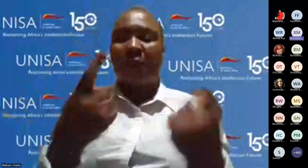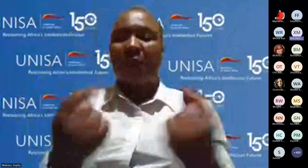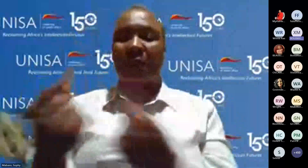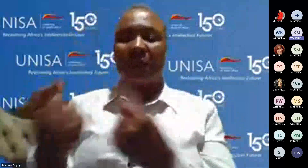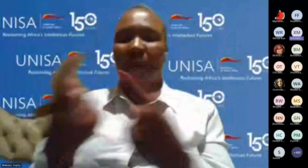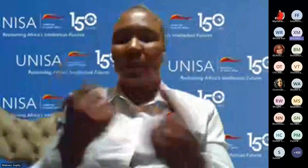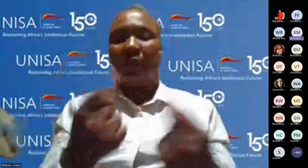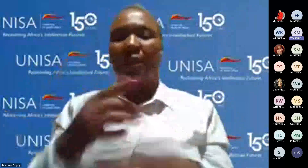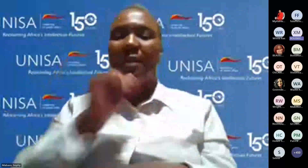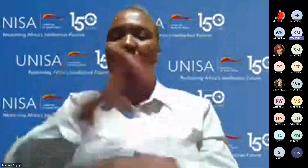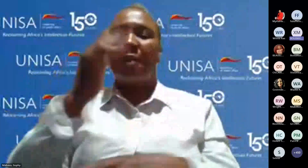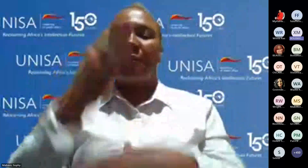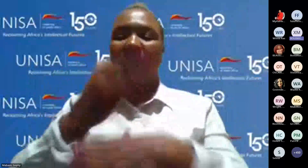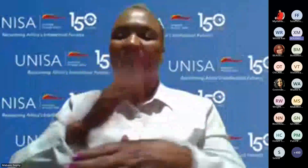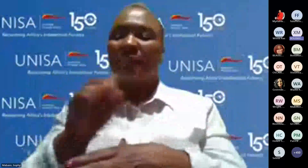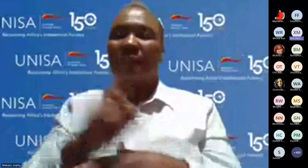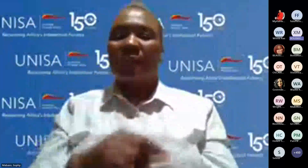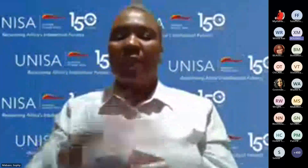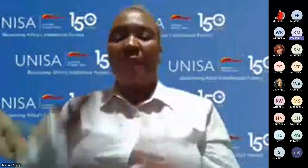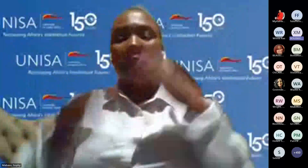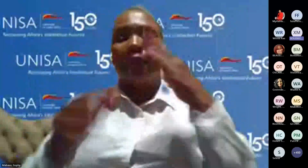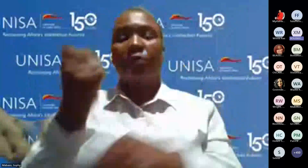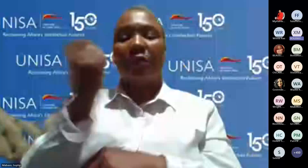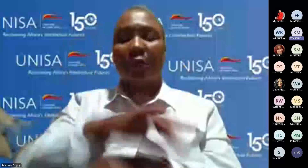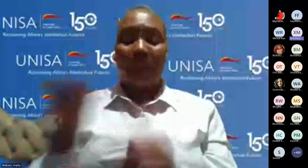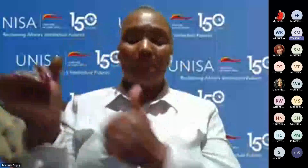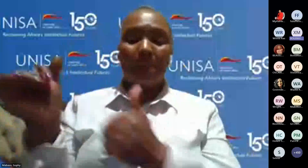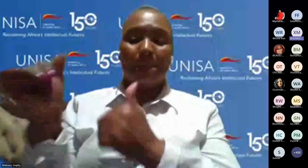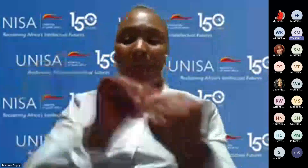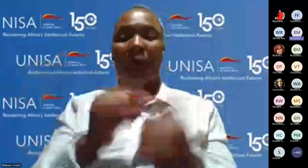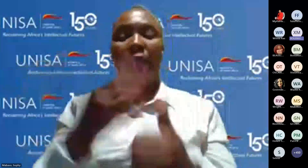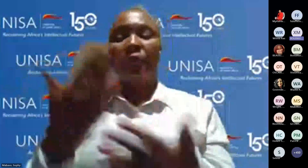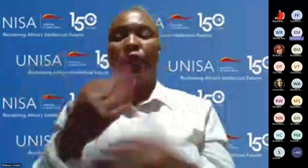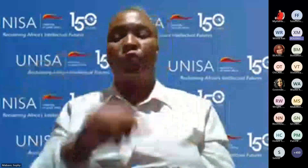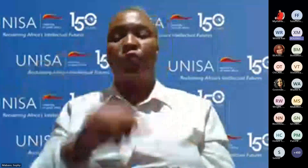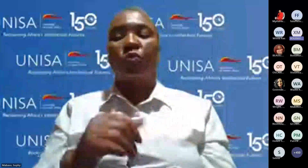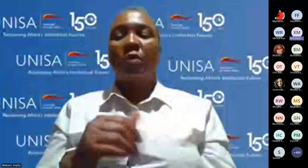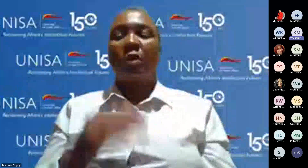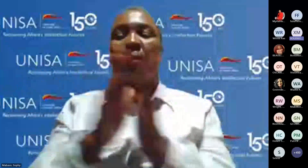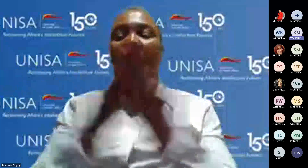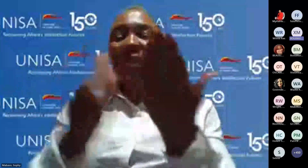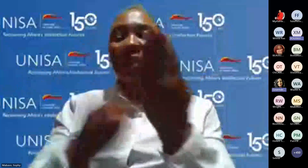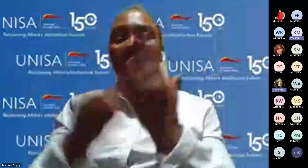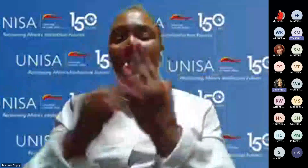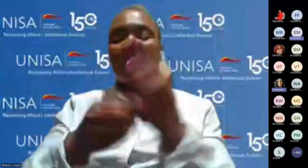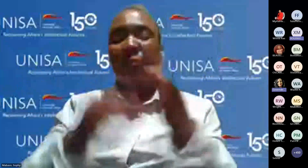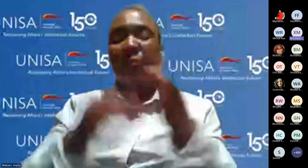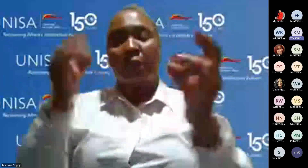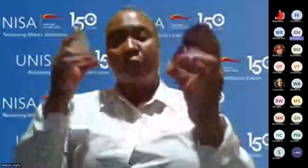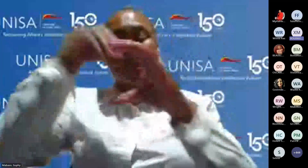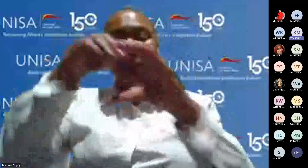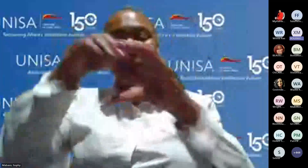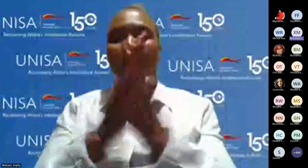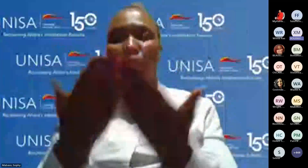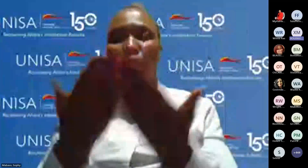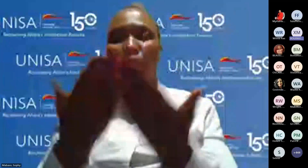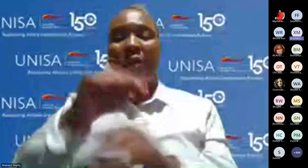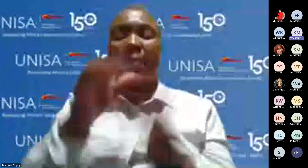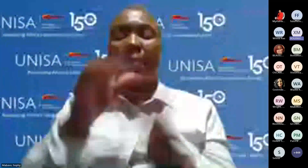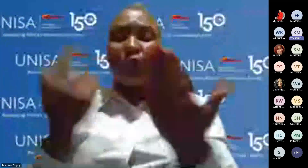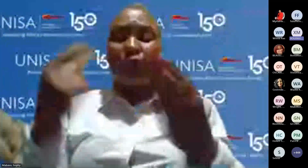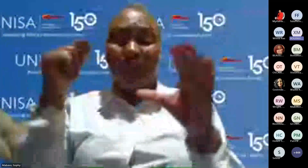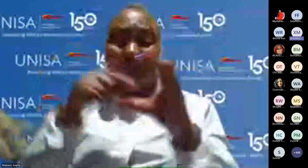what their functions are. At the end of the day, it goes back to the prescribed information in the book. So on the book, there